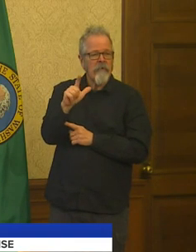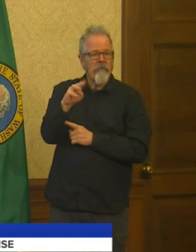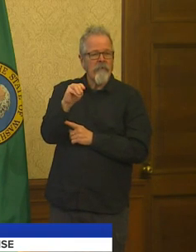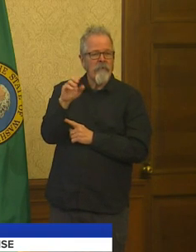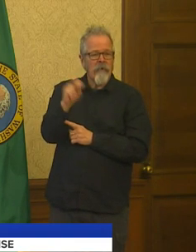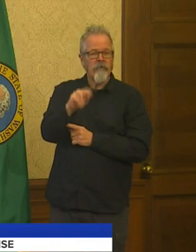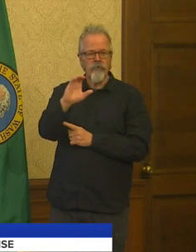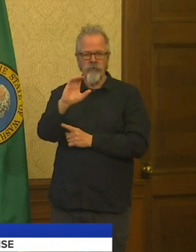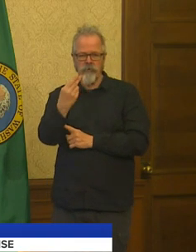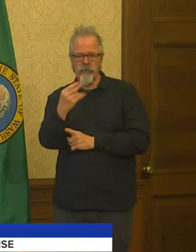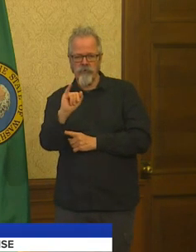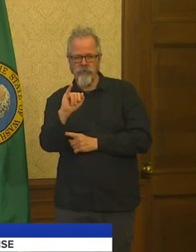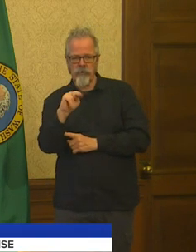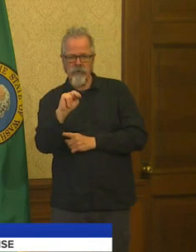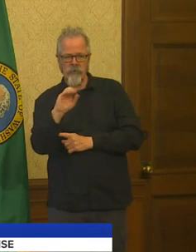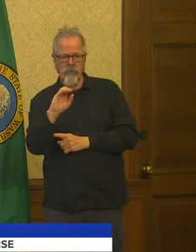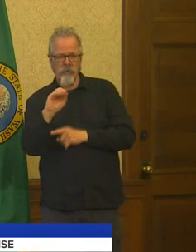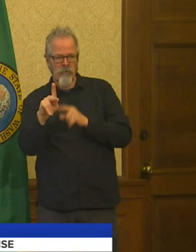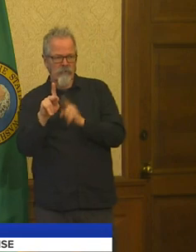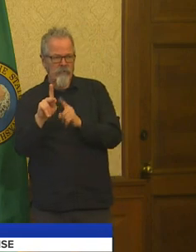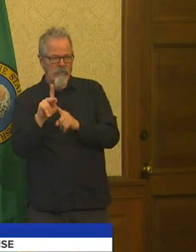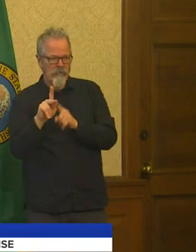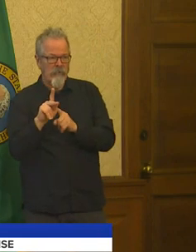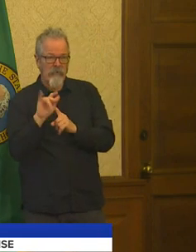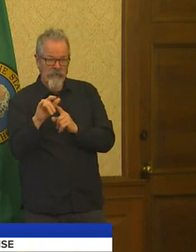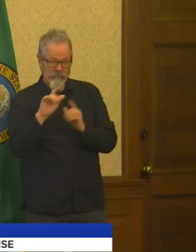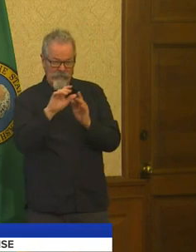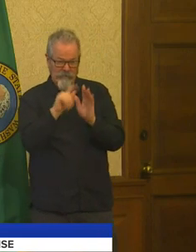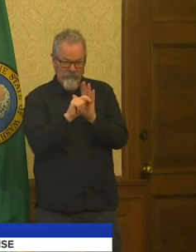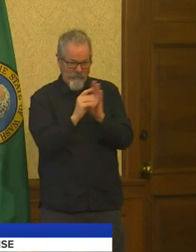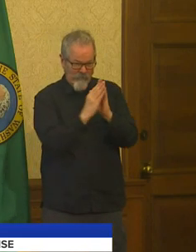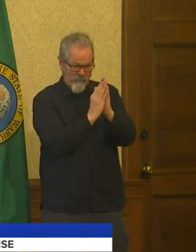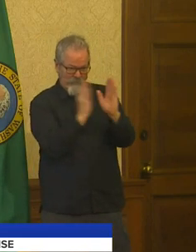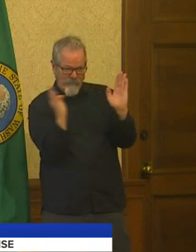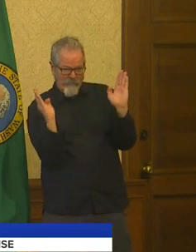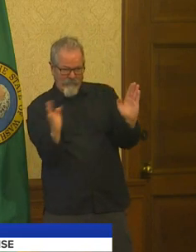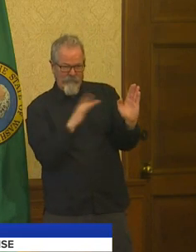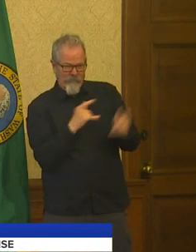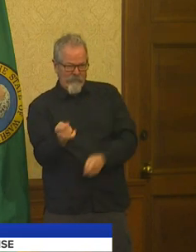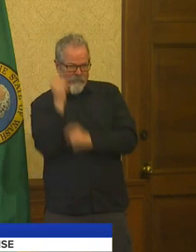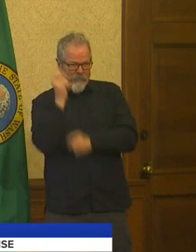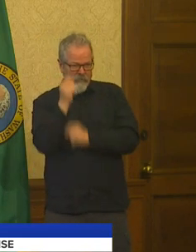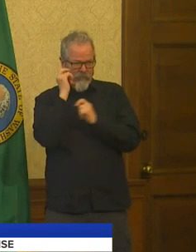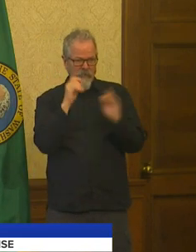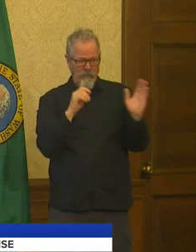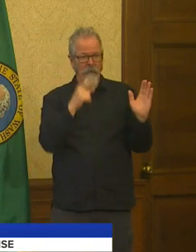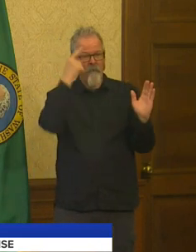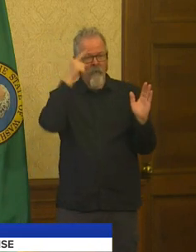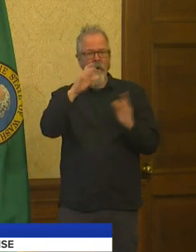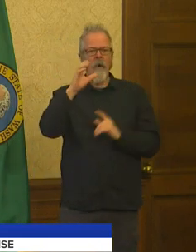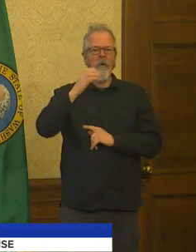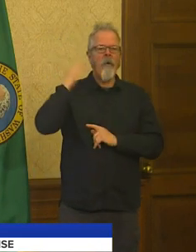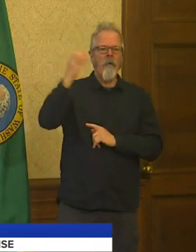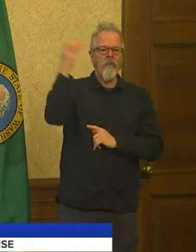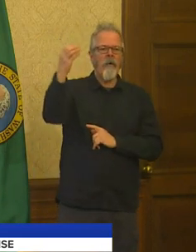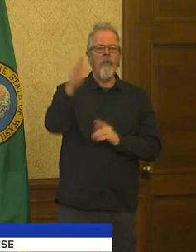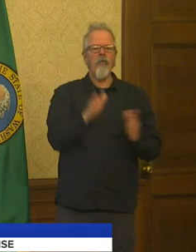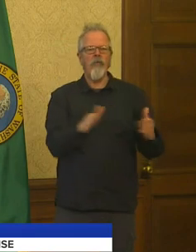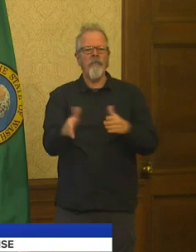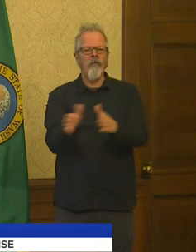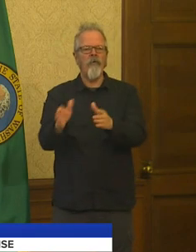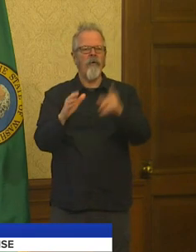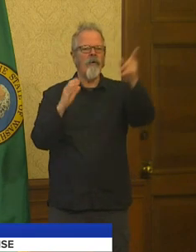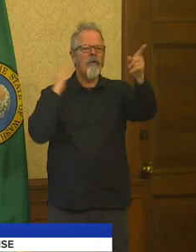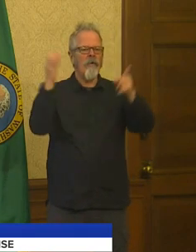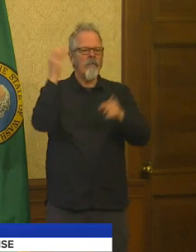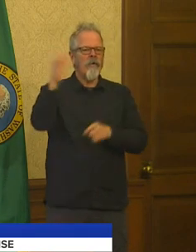have a chance to make up for these restrictions when they're lifted? I